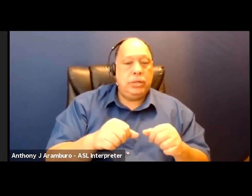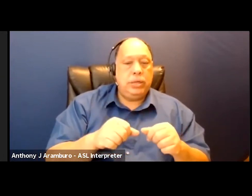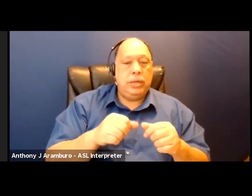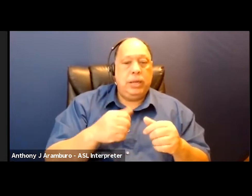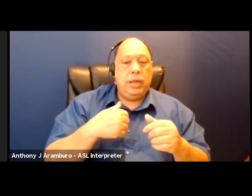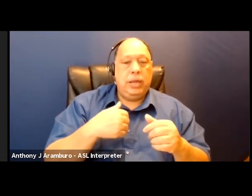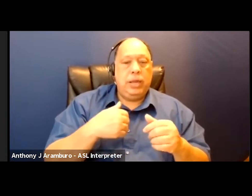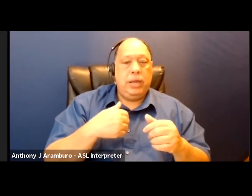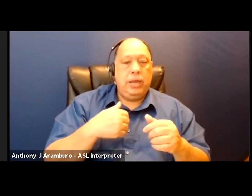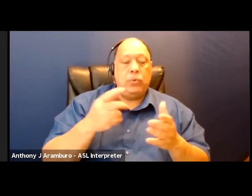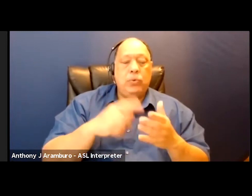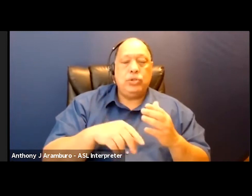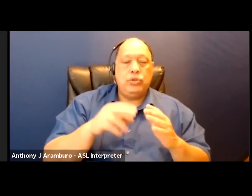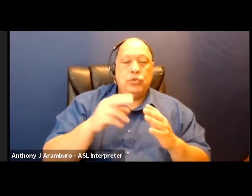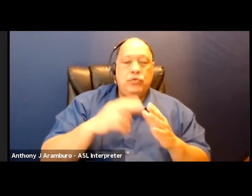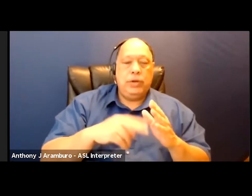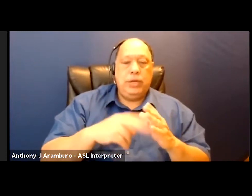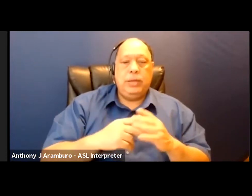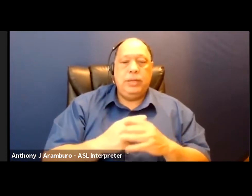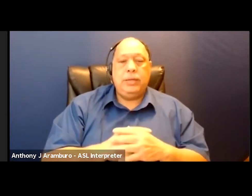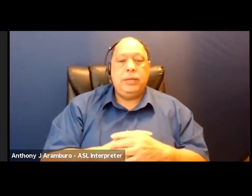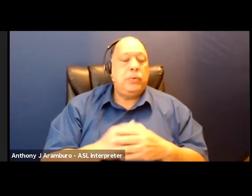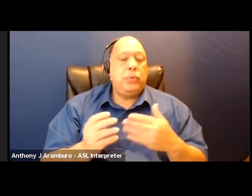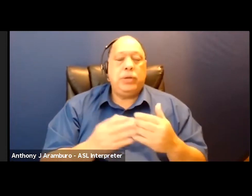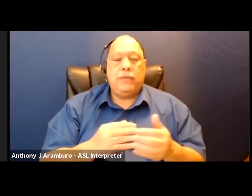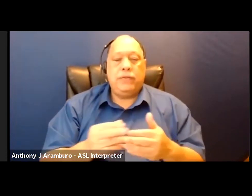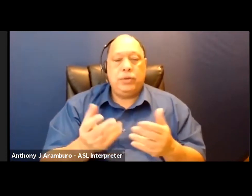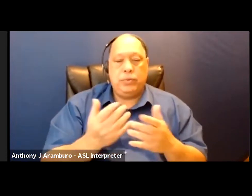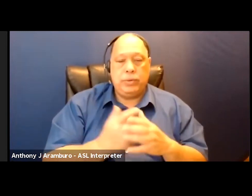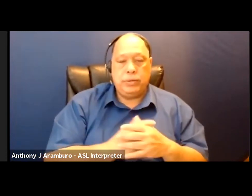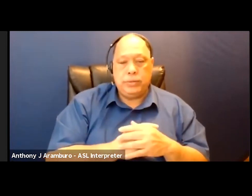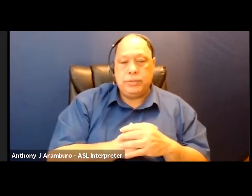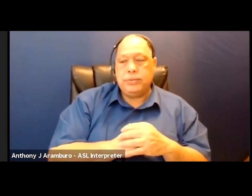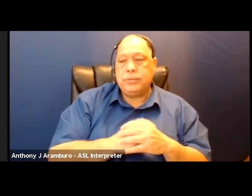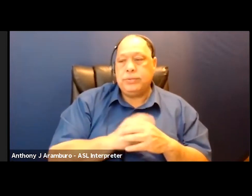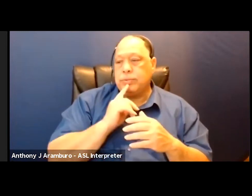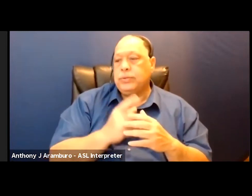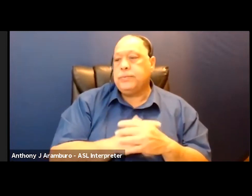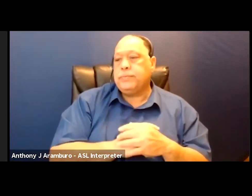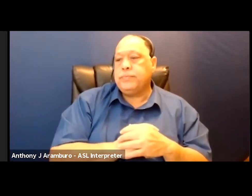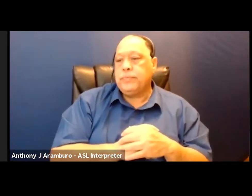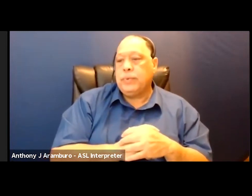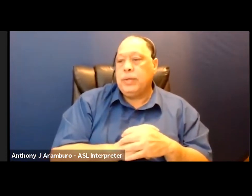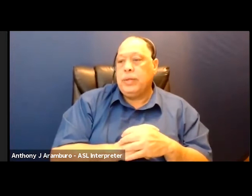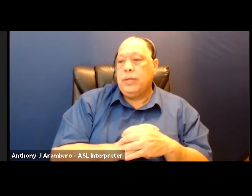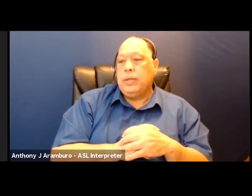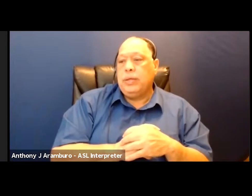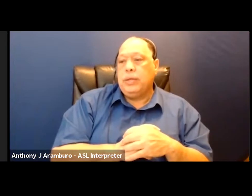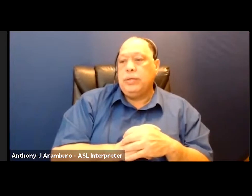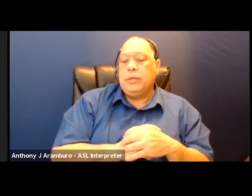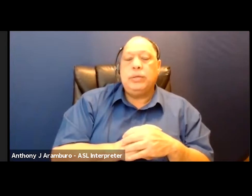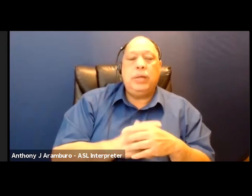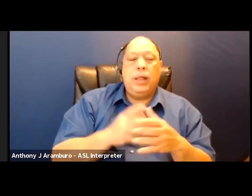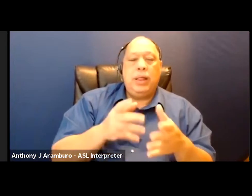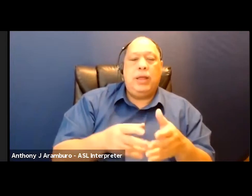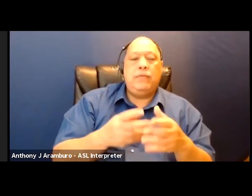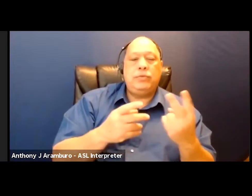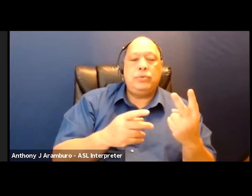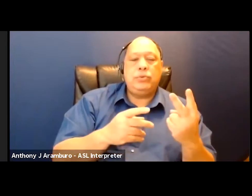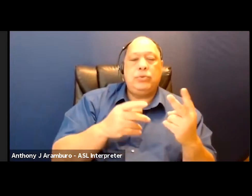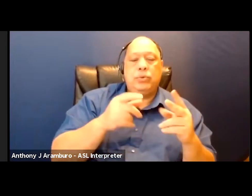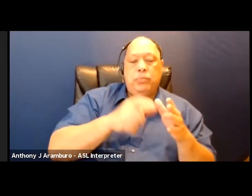chat about what you've read or whatever you like. Yeah, sure. This just a 2 paragraphs left in the segment, at